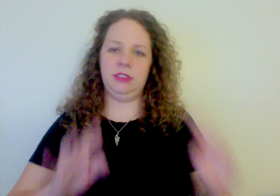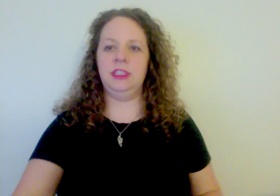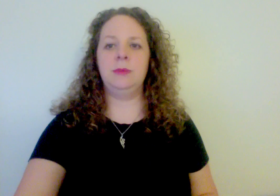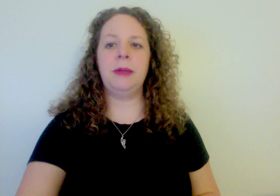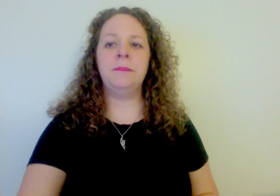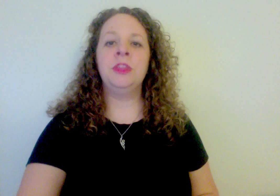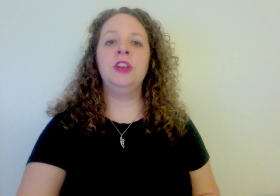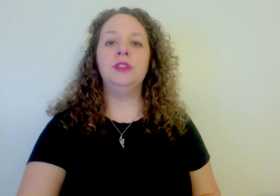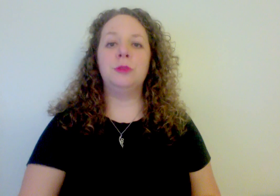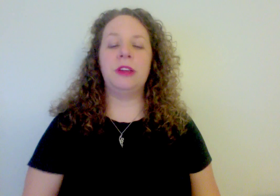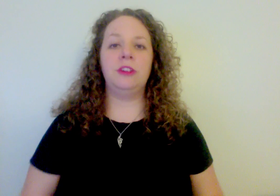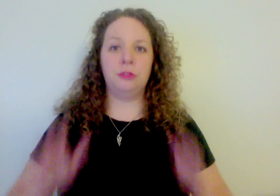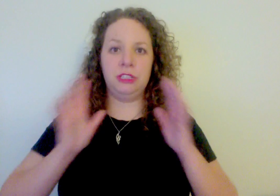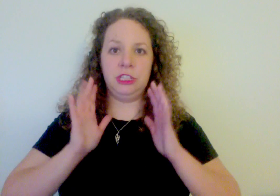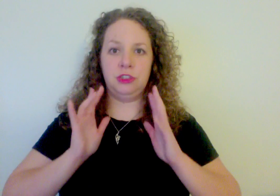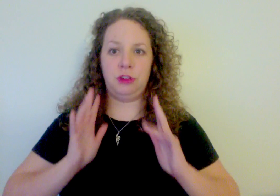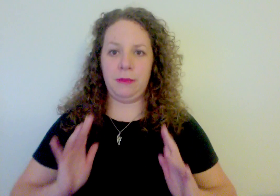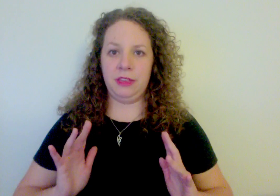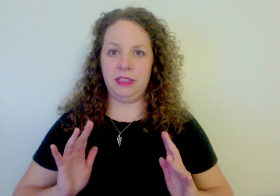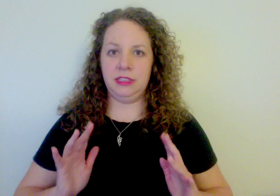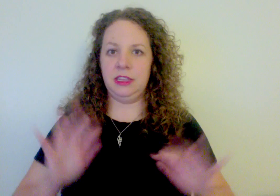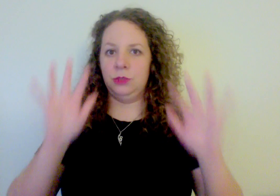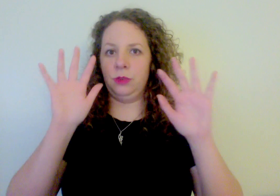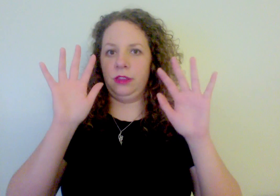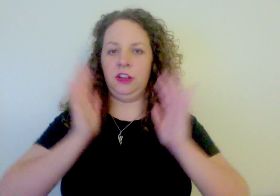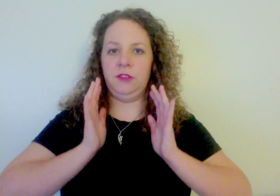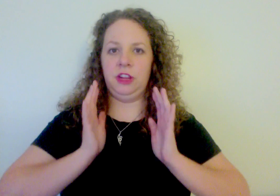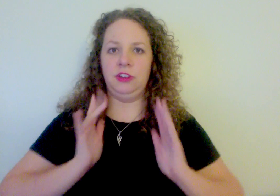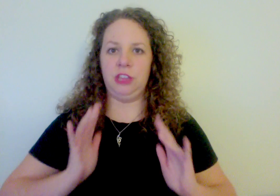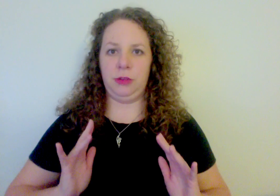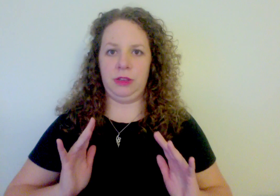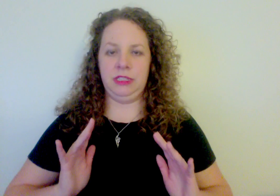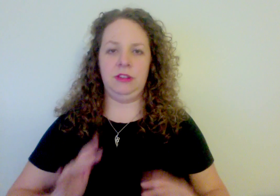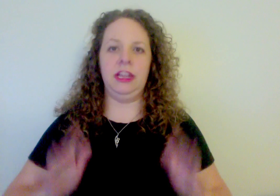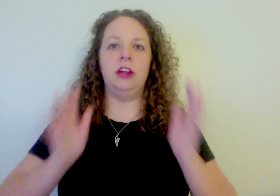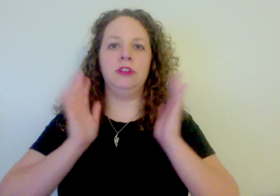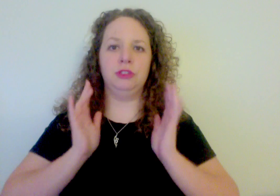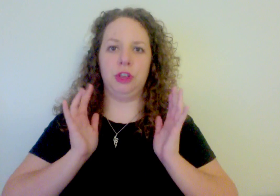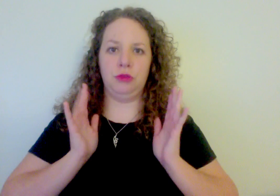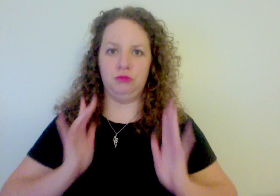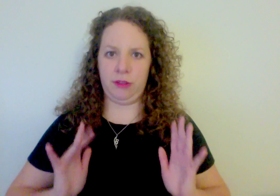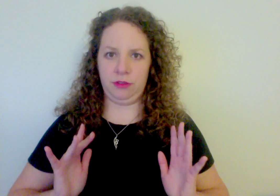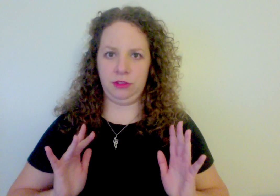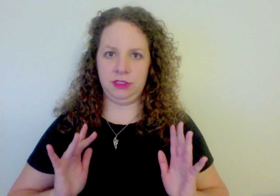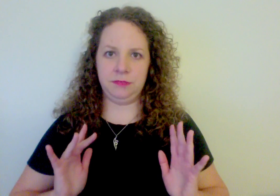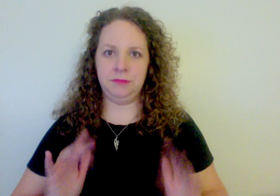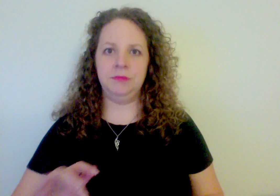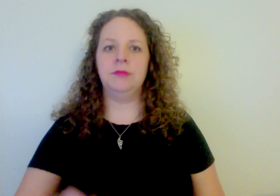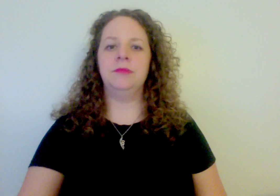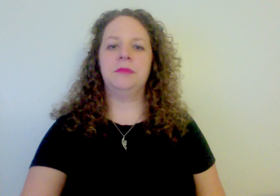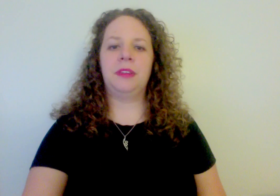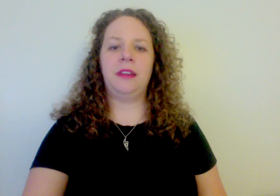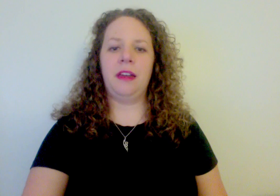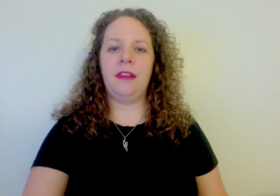this way. So the way you're going to describe this is wiggling your fingers and going down here. So ruffles.